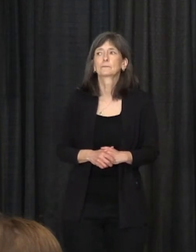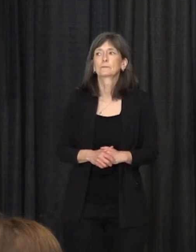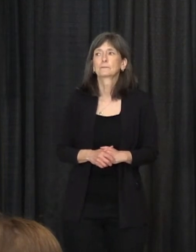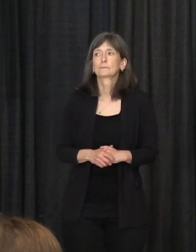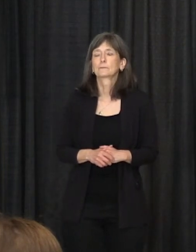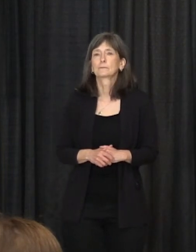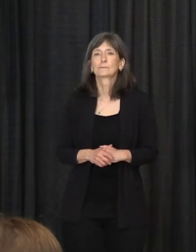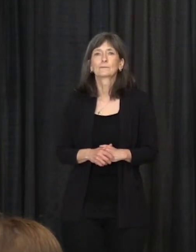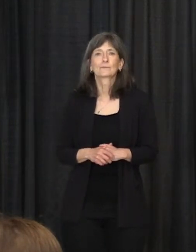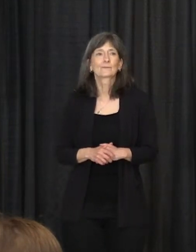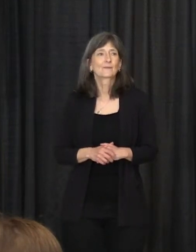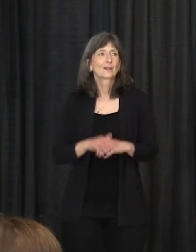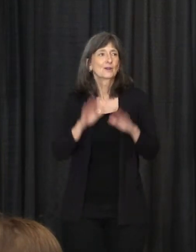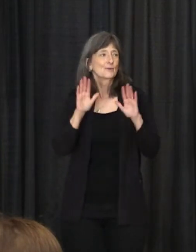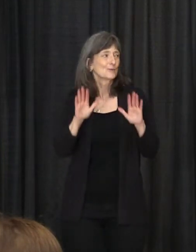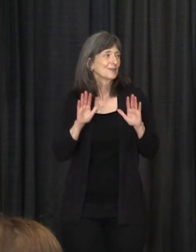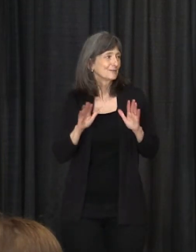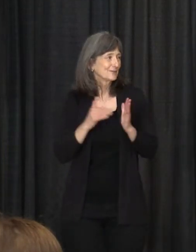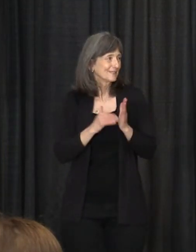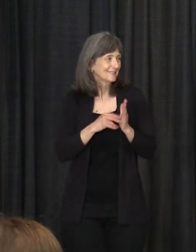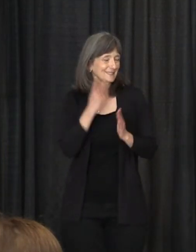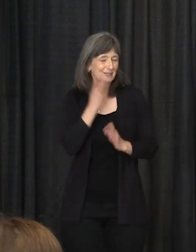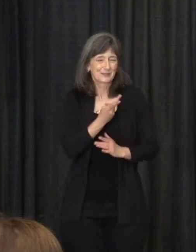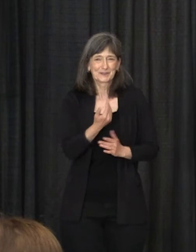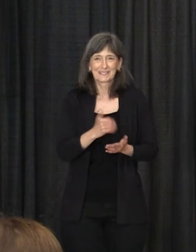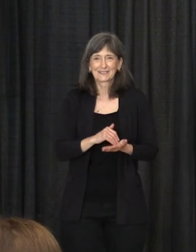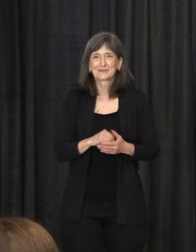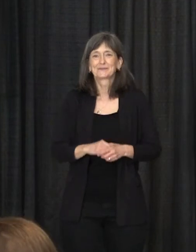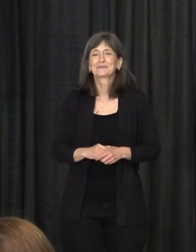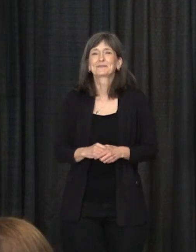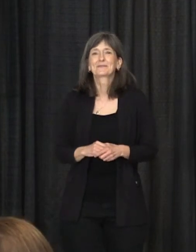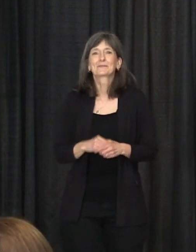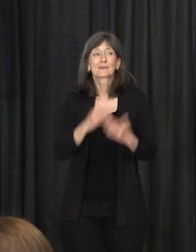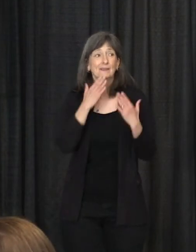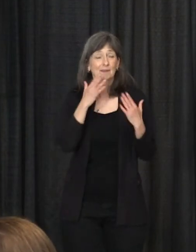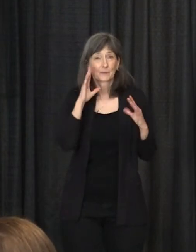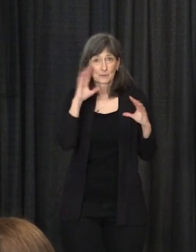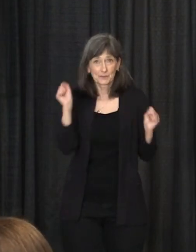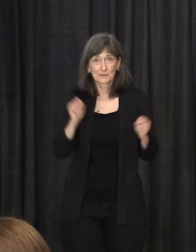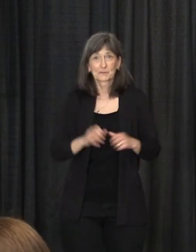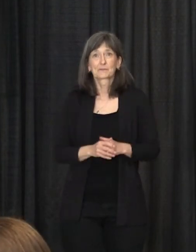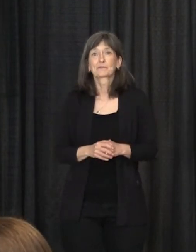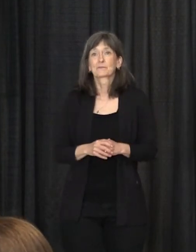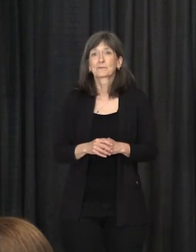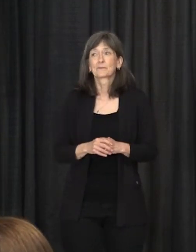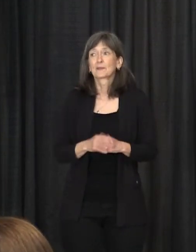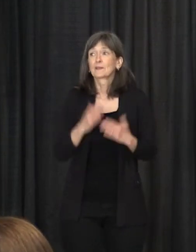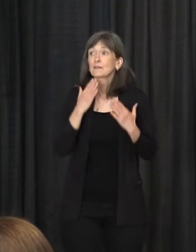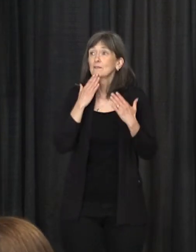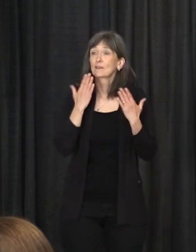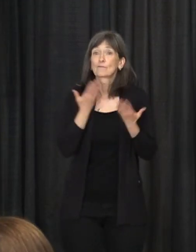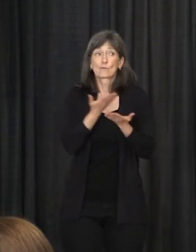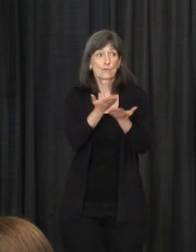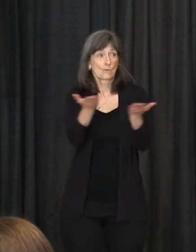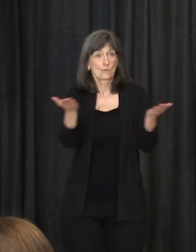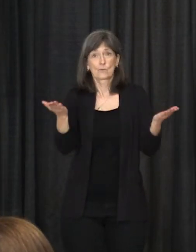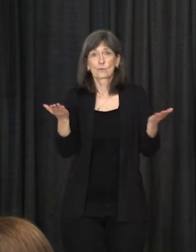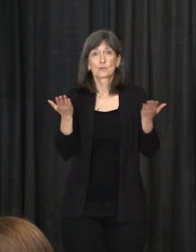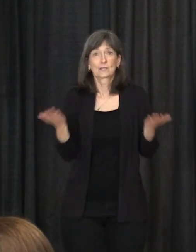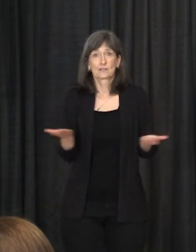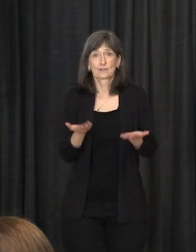So wonderful to see you, Dr. Quaco, again. And thank you, Premier. Thank you to all in